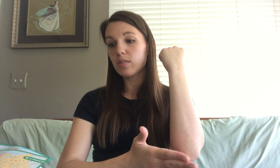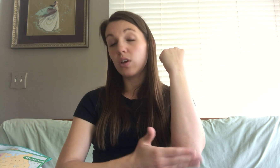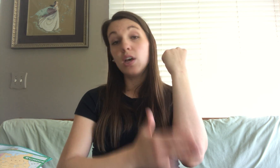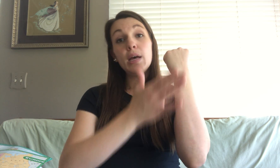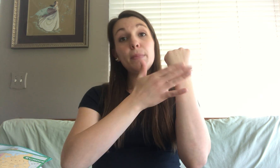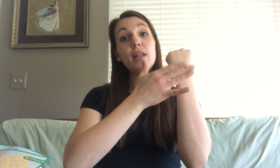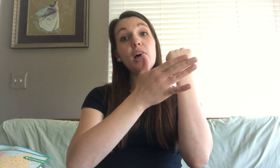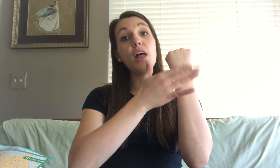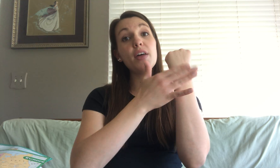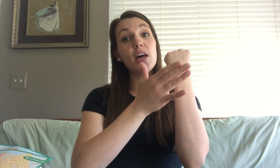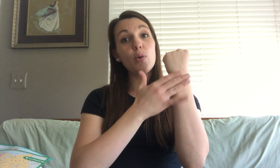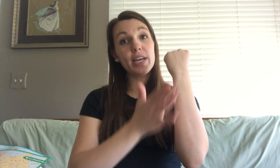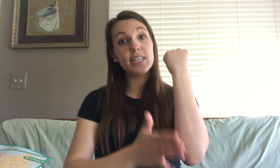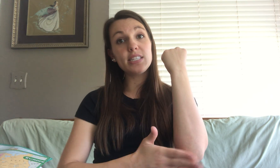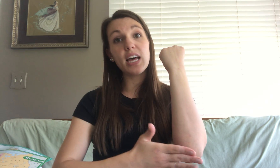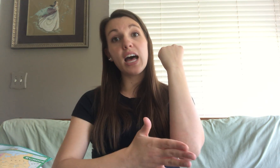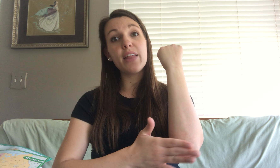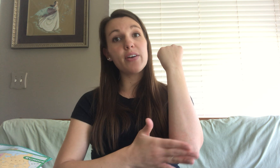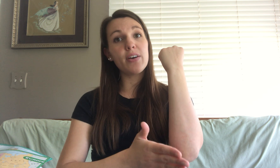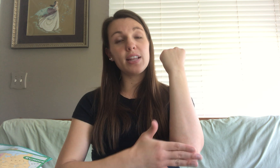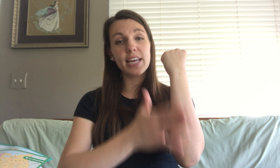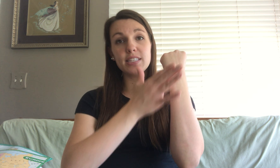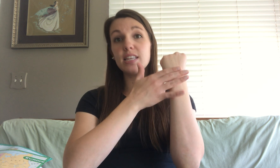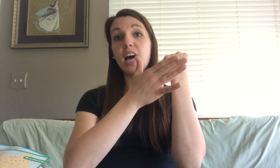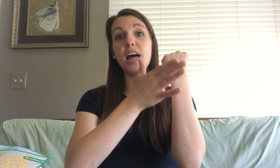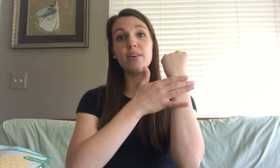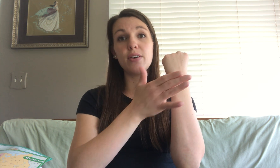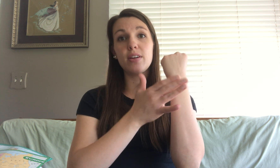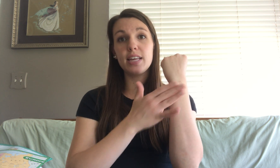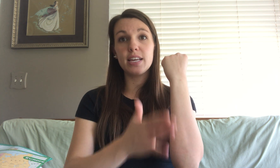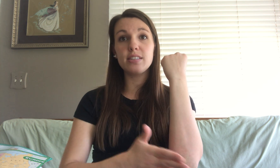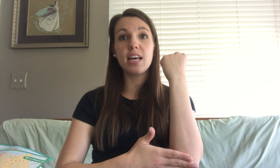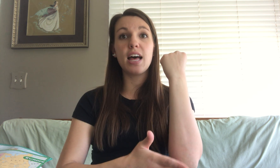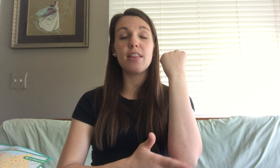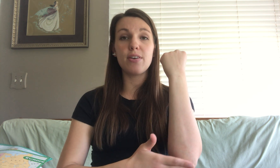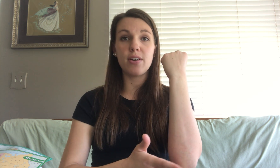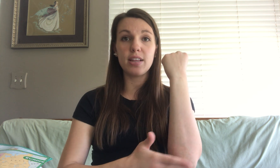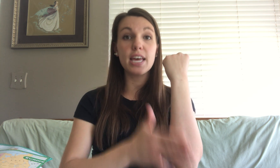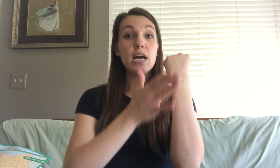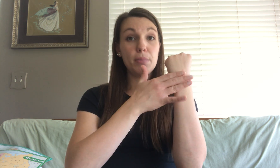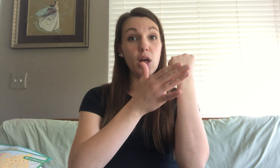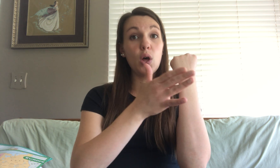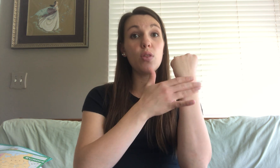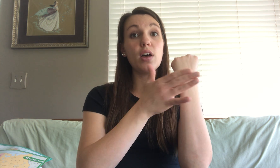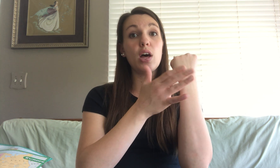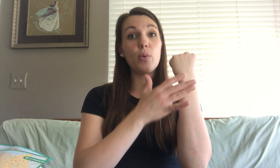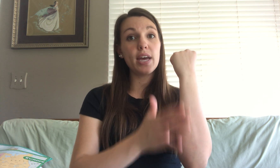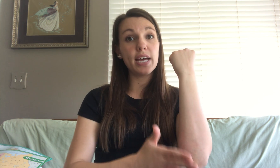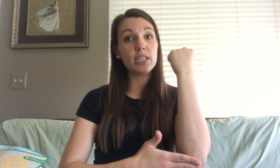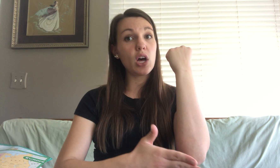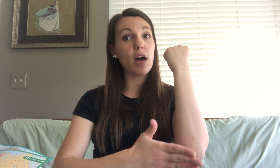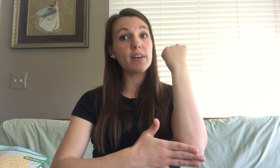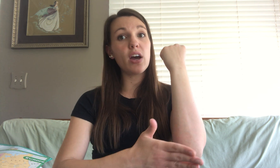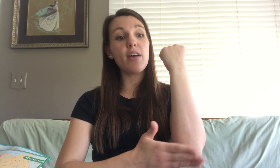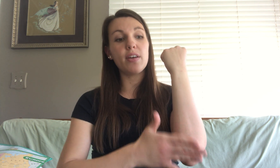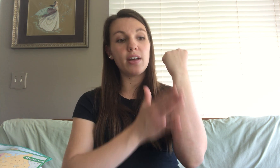Blow the wind southerly southerly southerly. Blow the wind over the